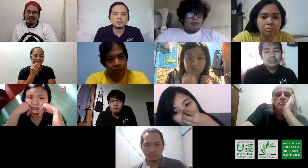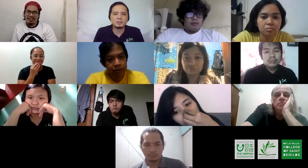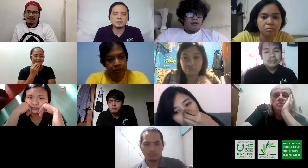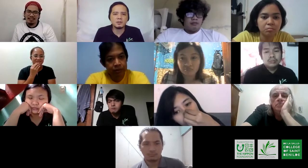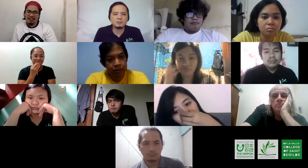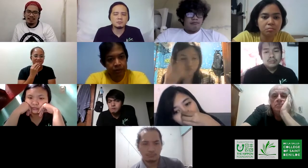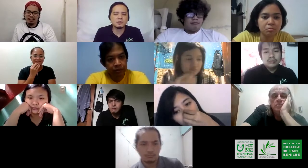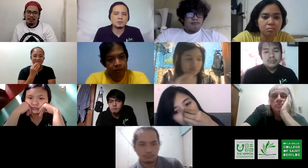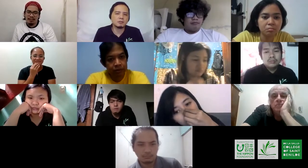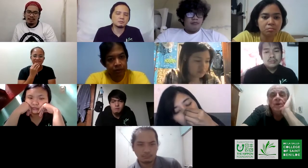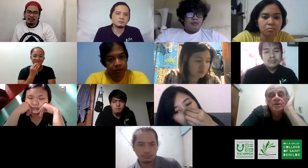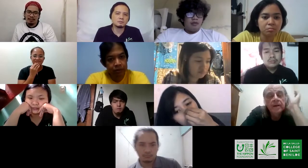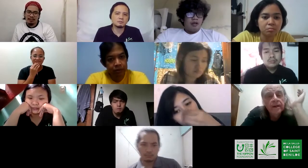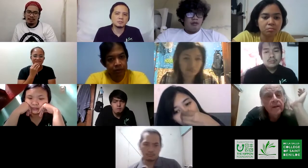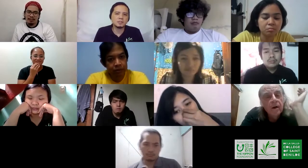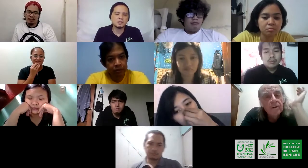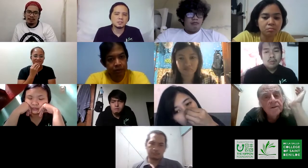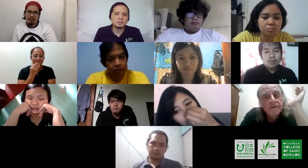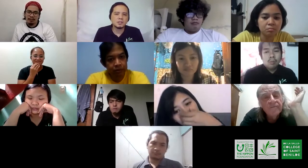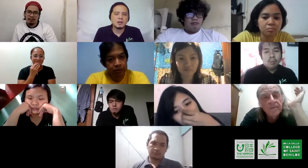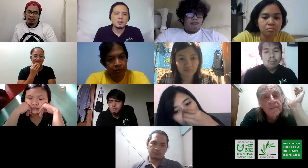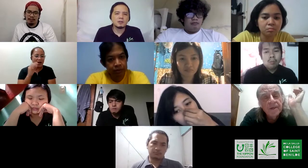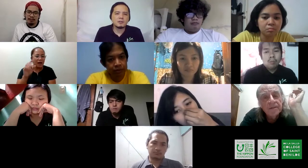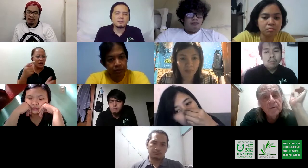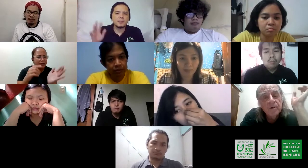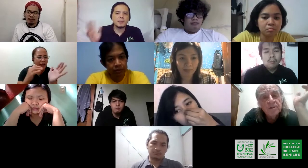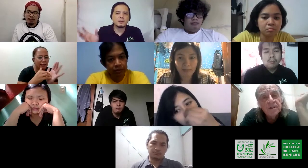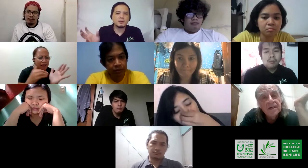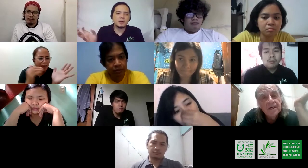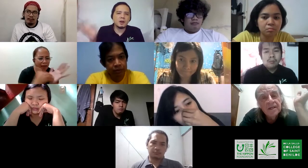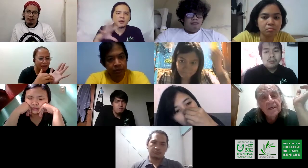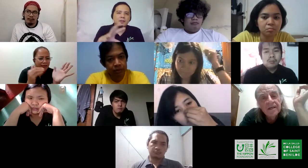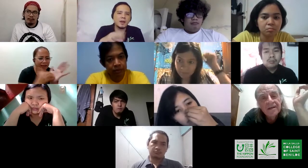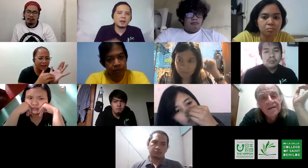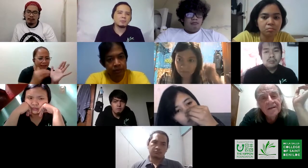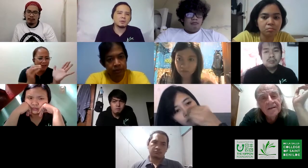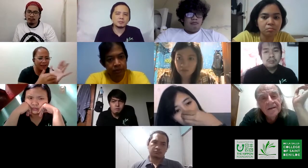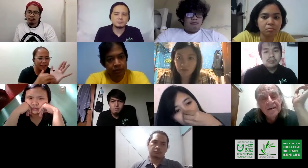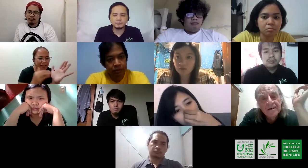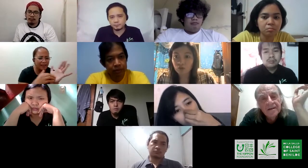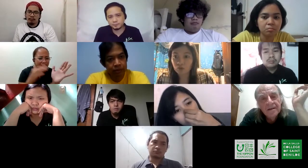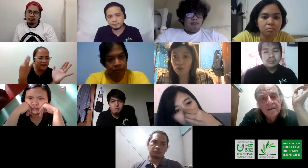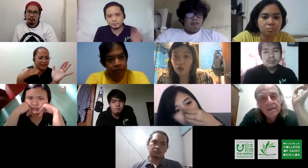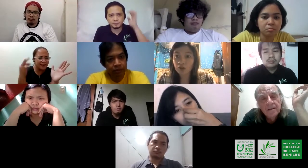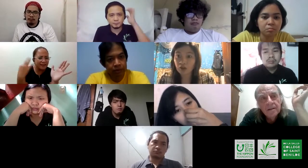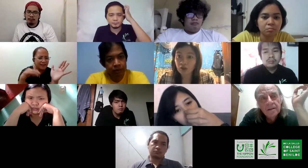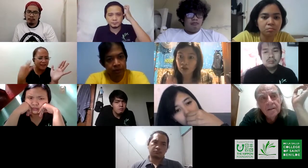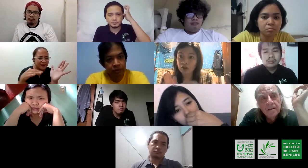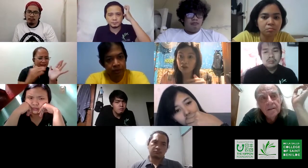handbook. No? Okay. Say again, all the stuff from the textbooks? Are in the handbook.